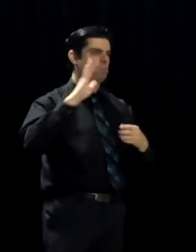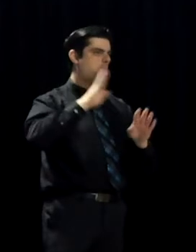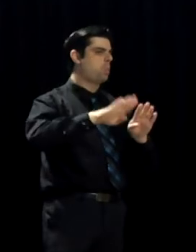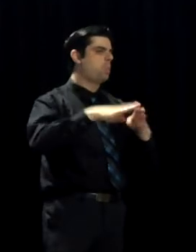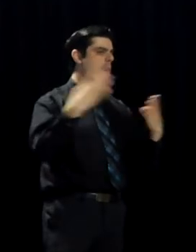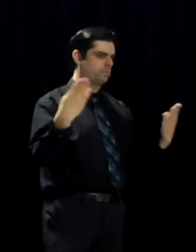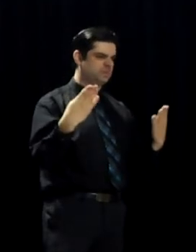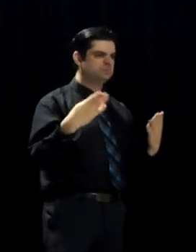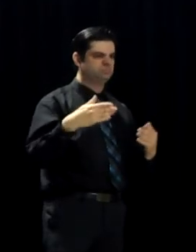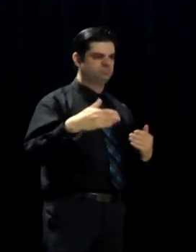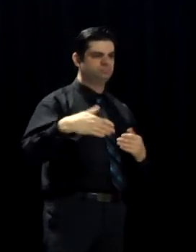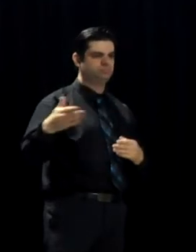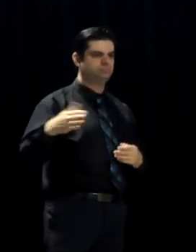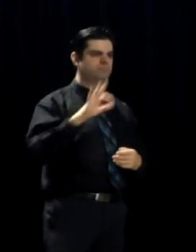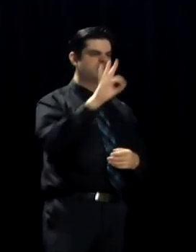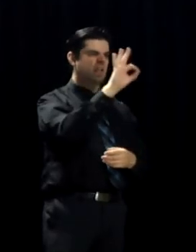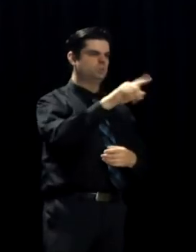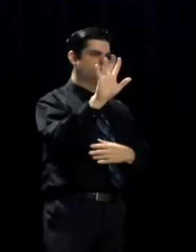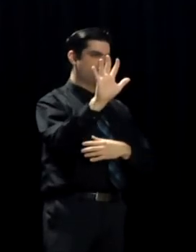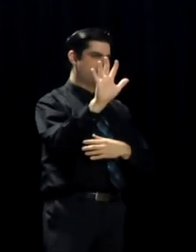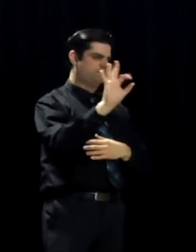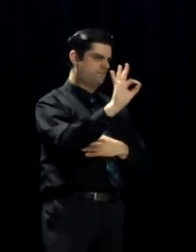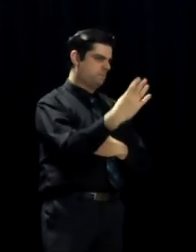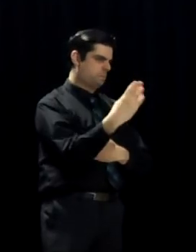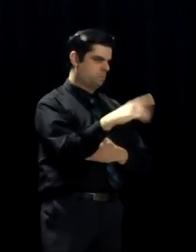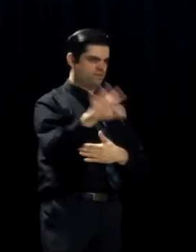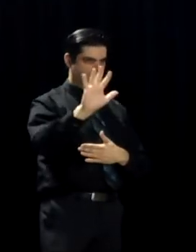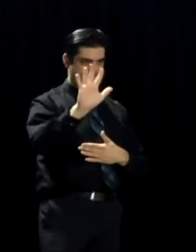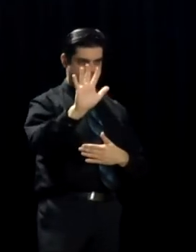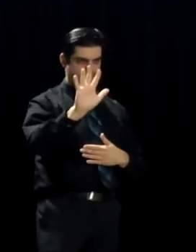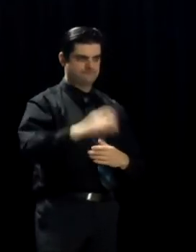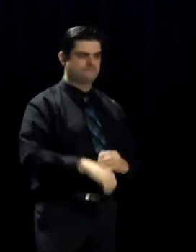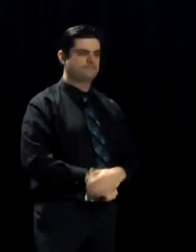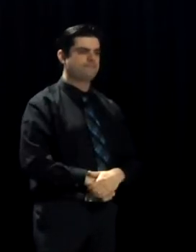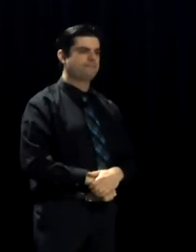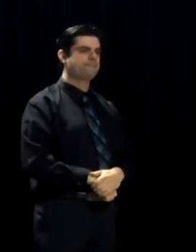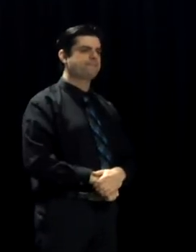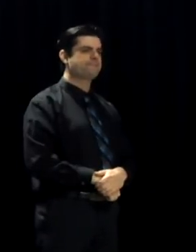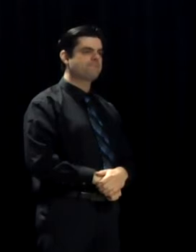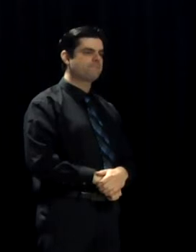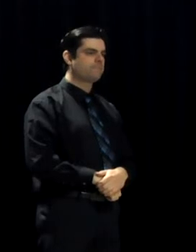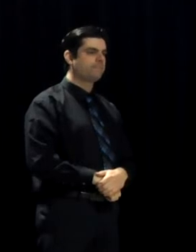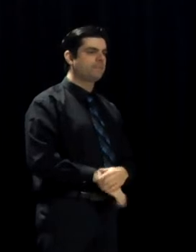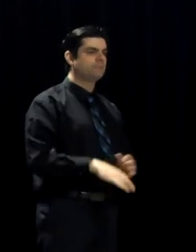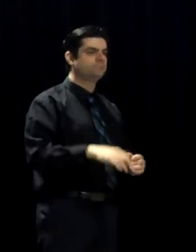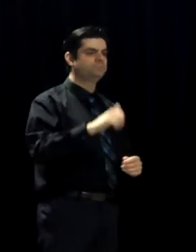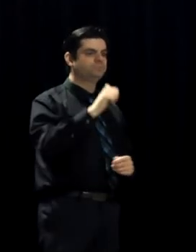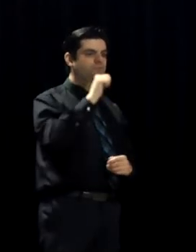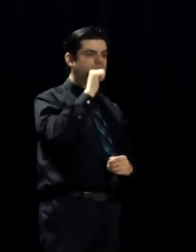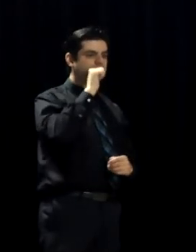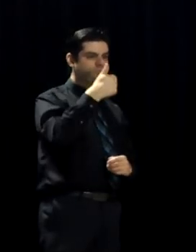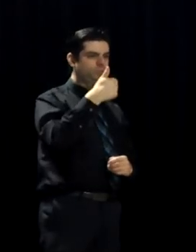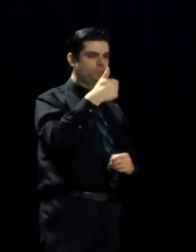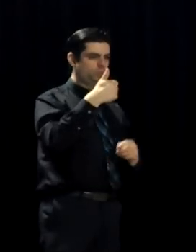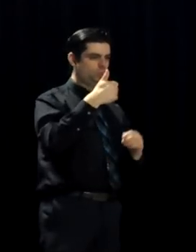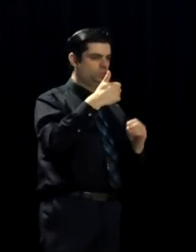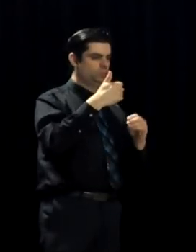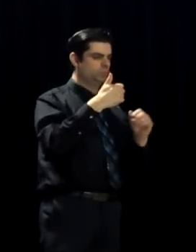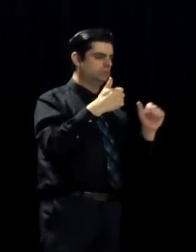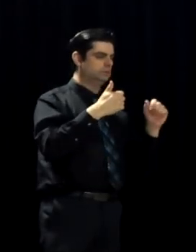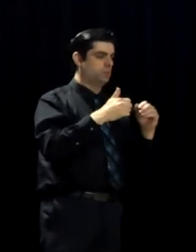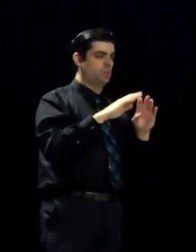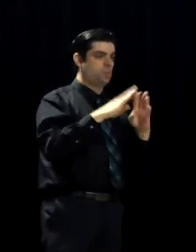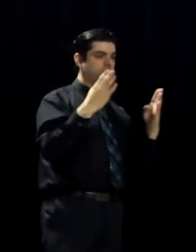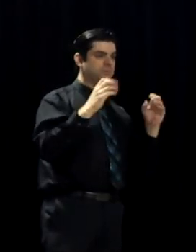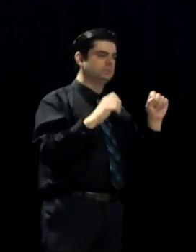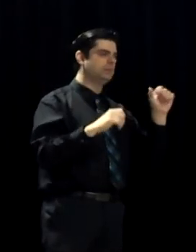to 5, but nobody working Monday. Tomorrow, limited hours, so if you want to get a test tomorrow morning, please